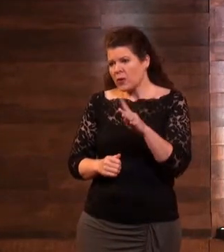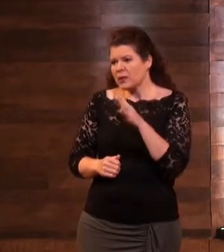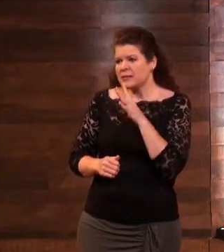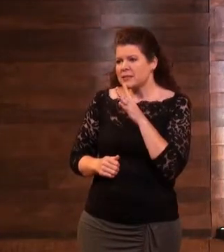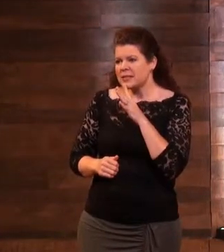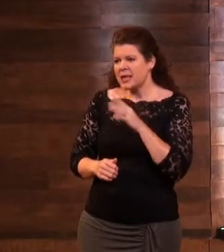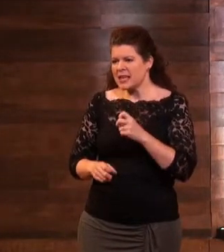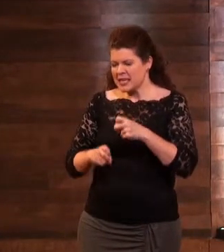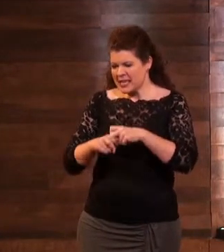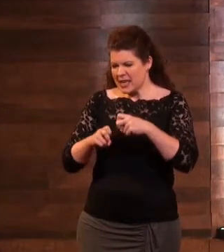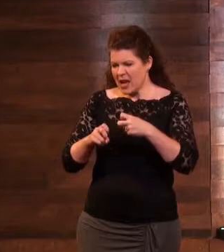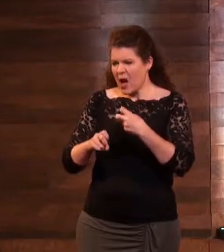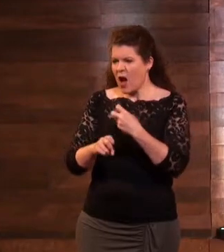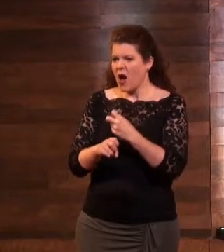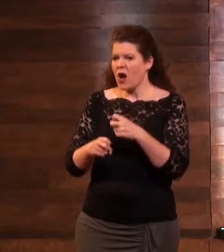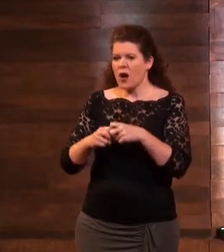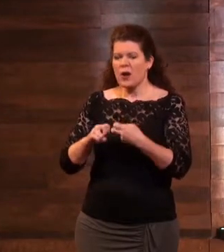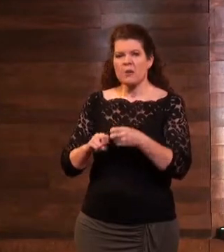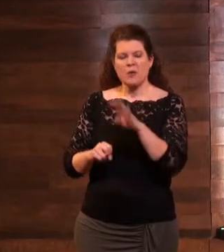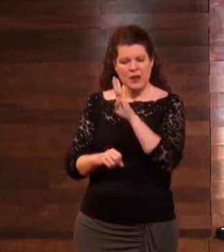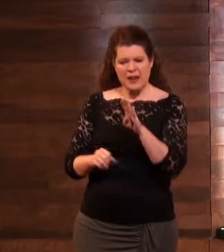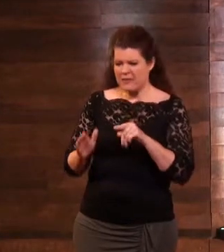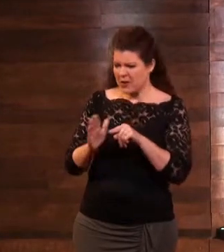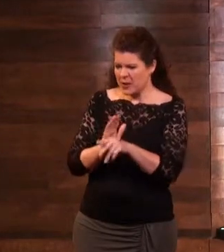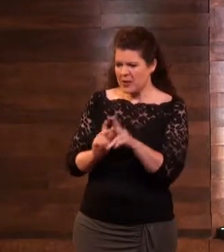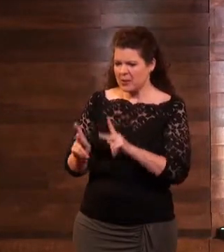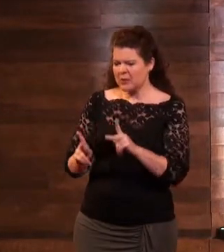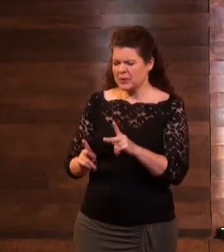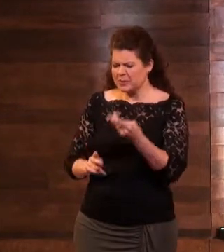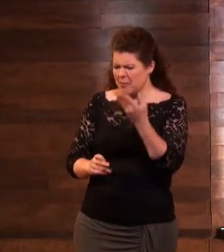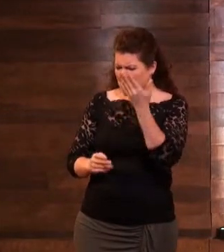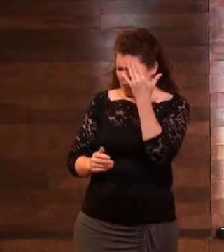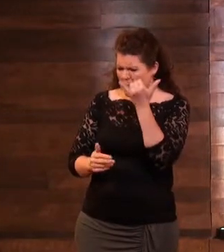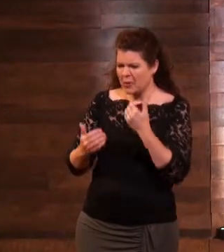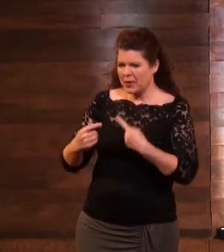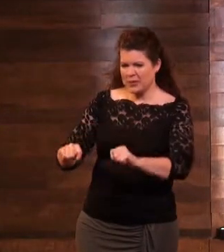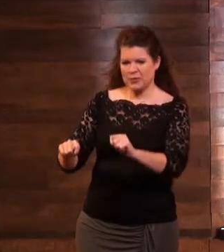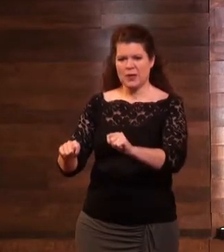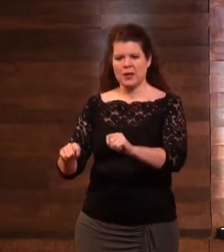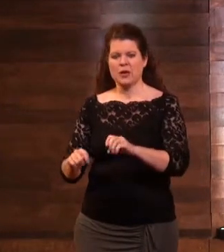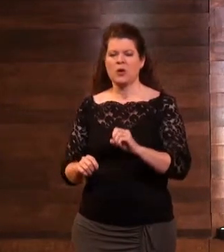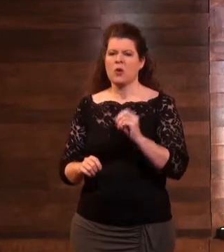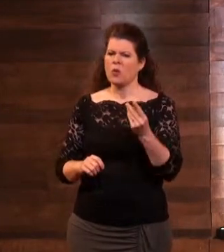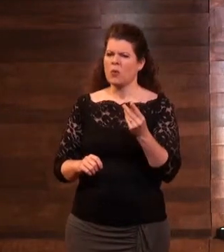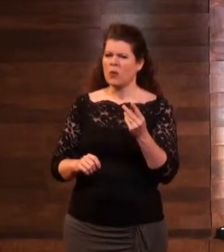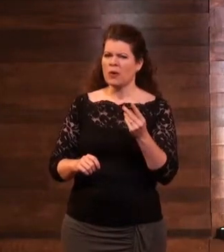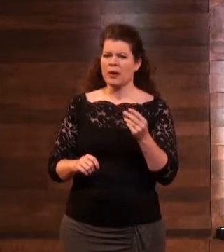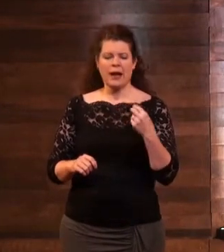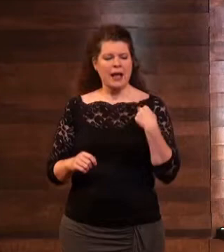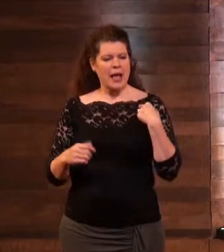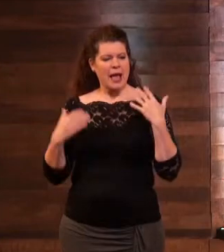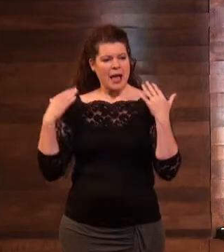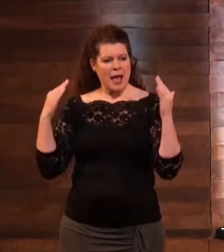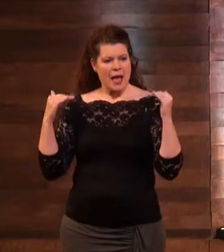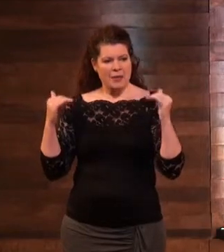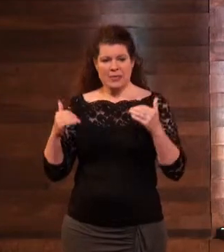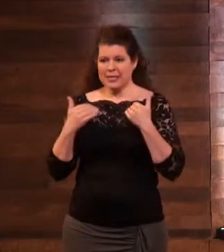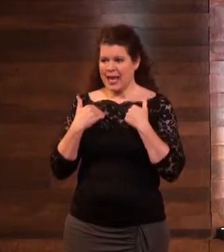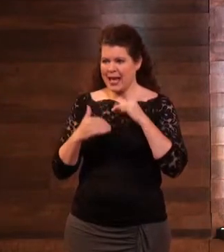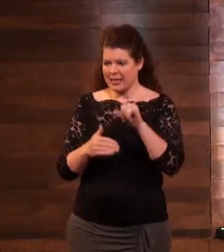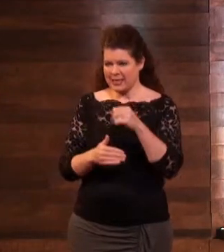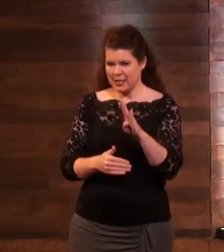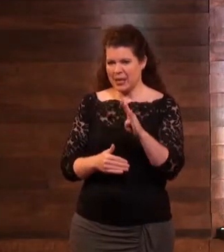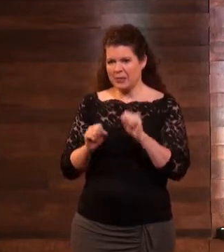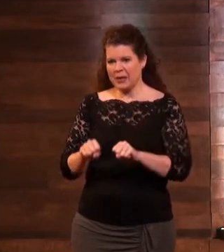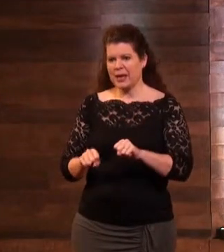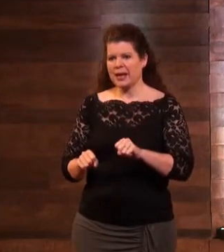why take the chance? And I wish I had a job I could quit. I don't even really know what that one means. And this